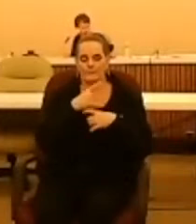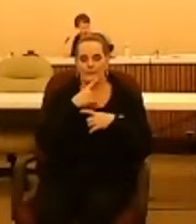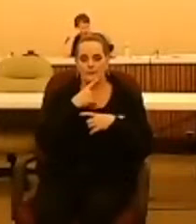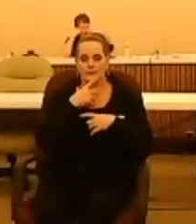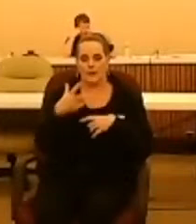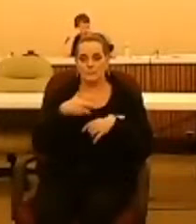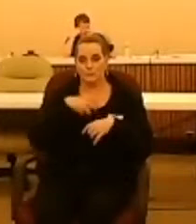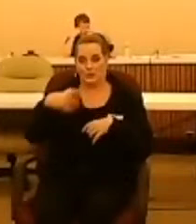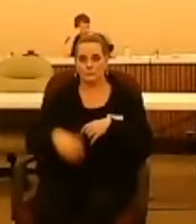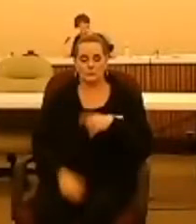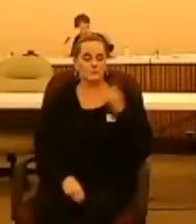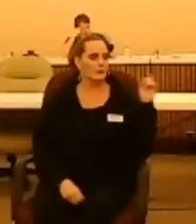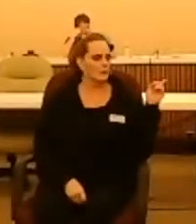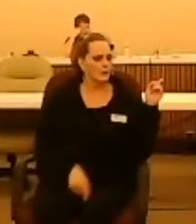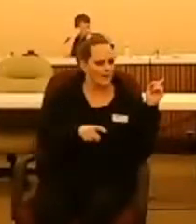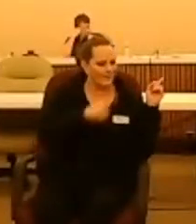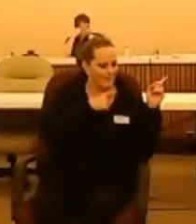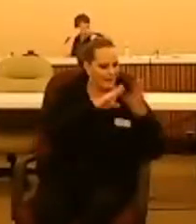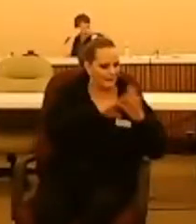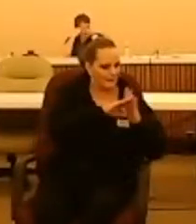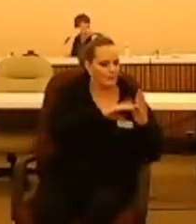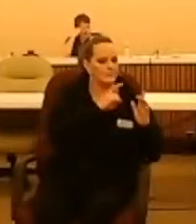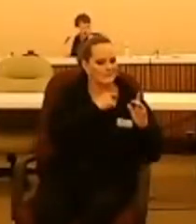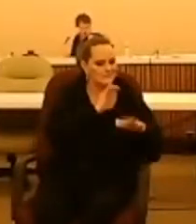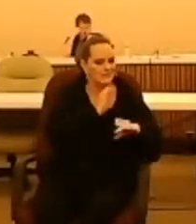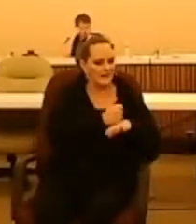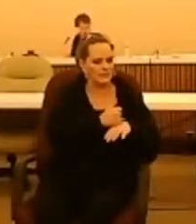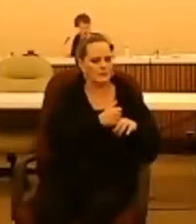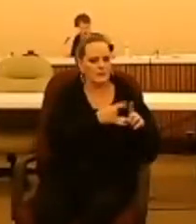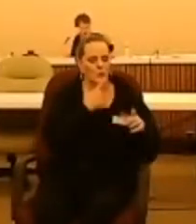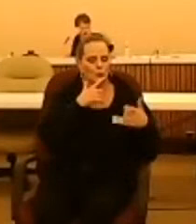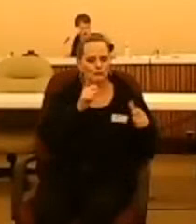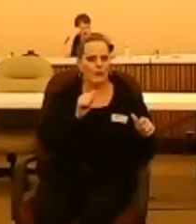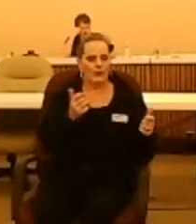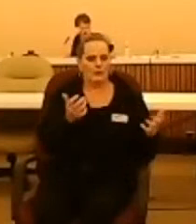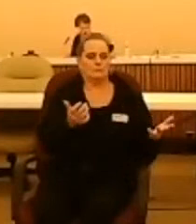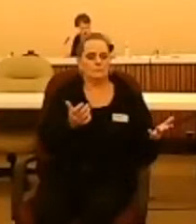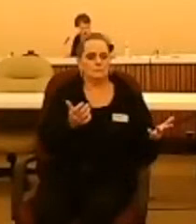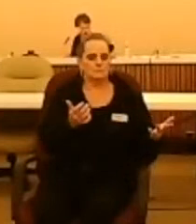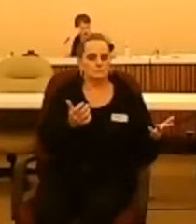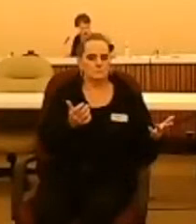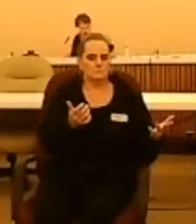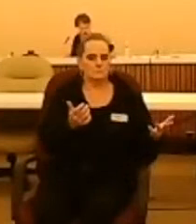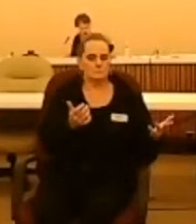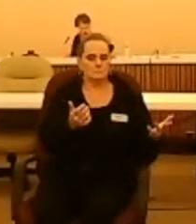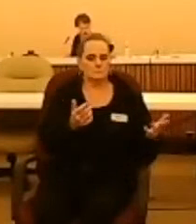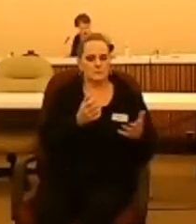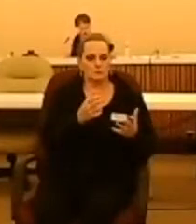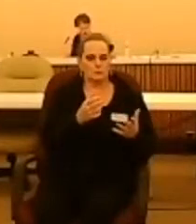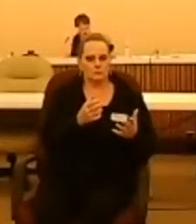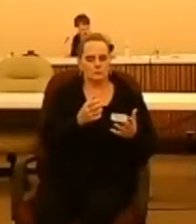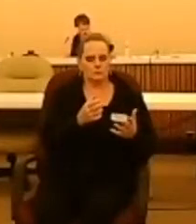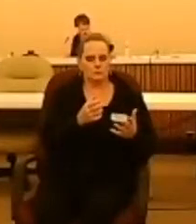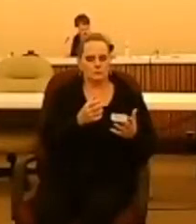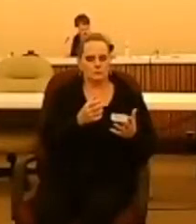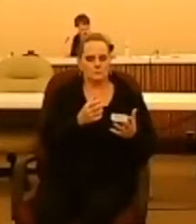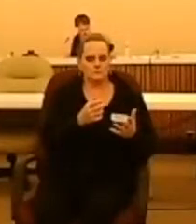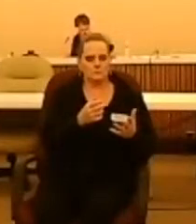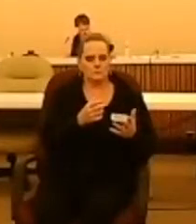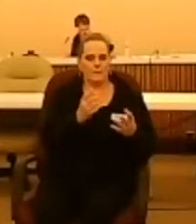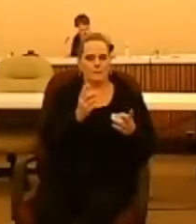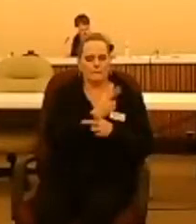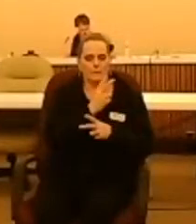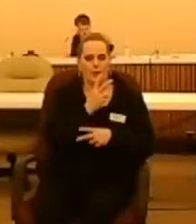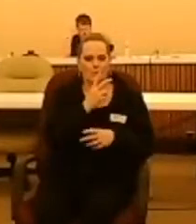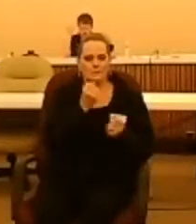And then if that development is put in, we would try to get them to defray some of the costs? Absolutely. Okay, thank